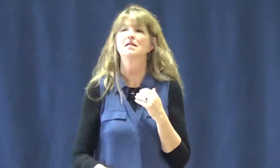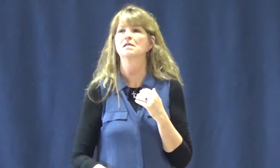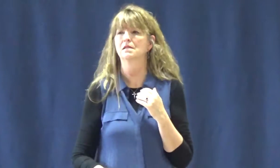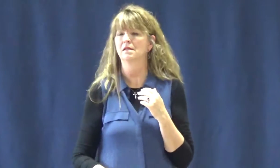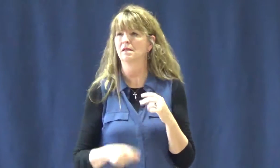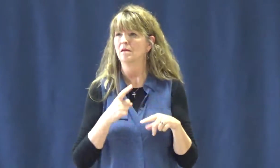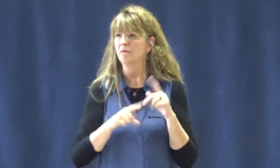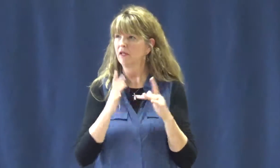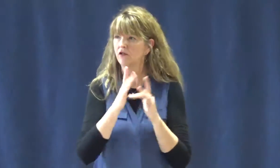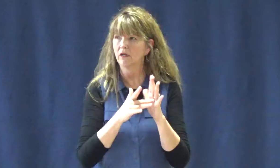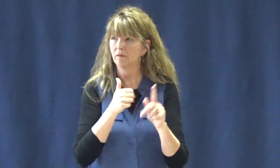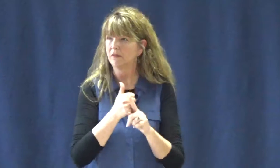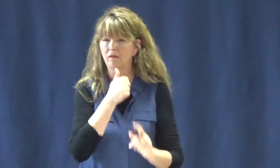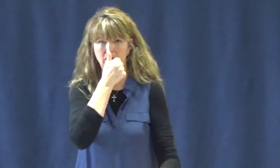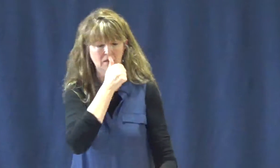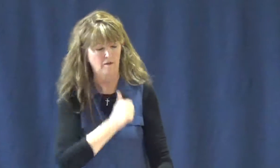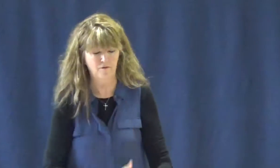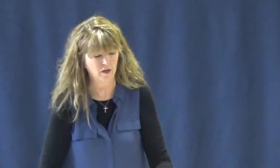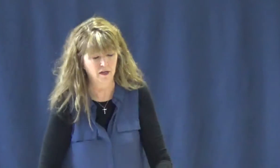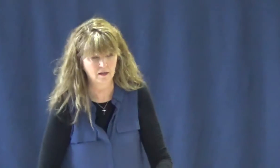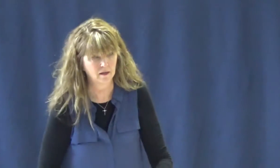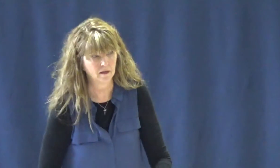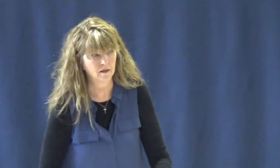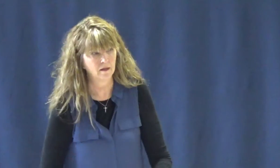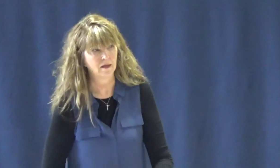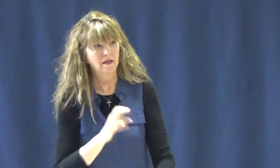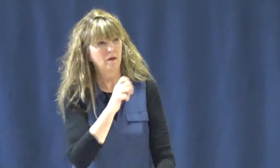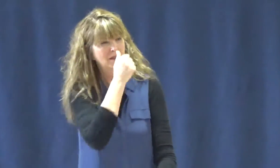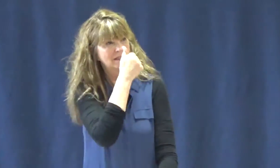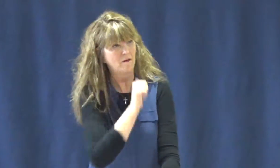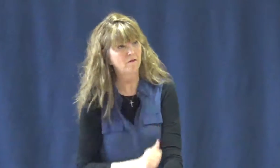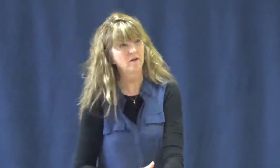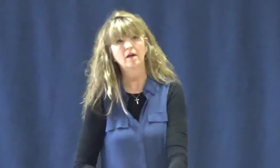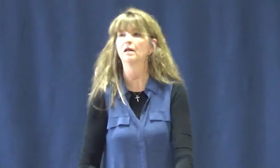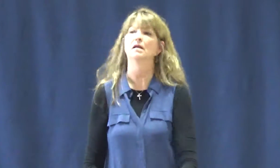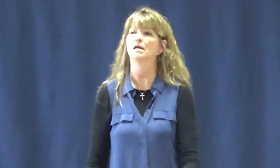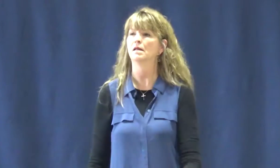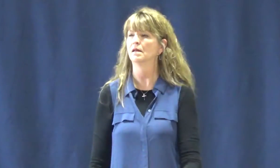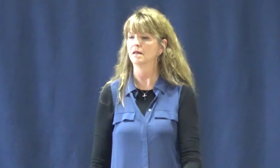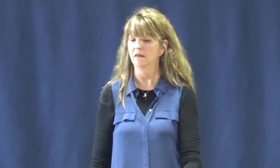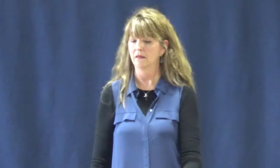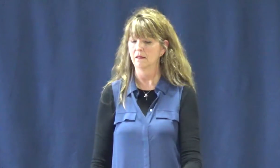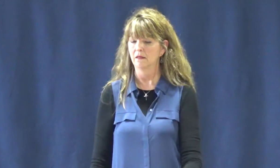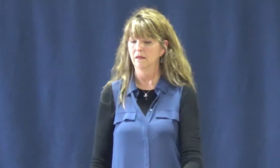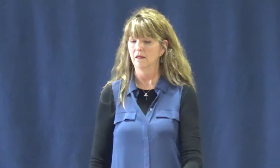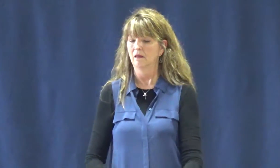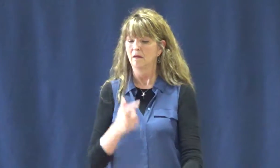I have to wait. But Jesus himself, he suffered. He suffered.